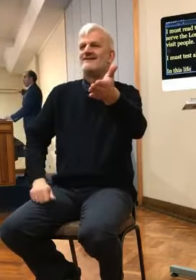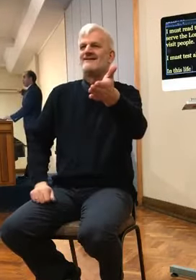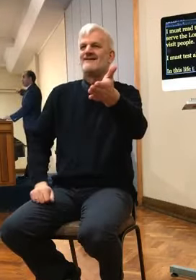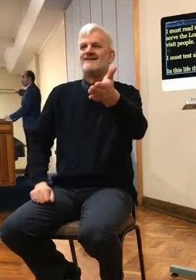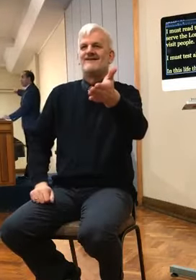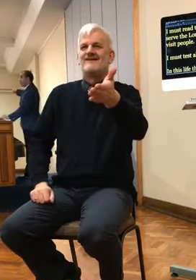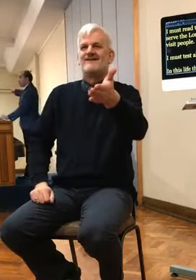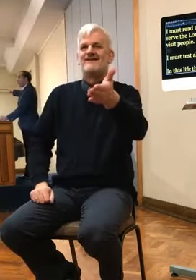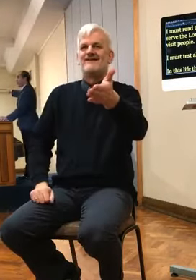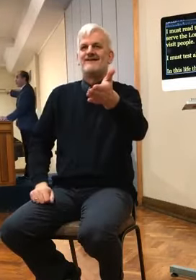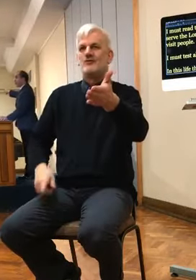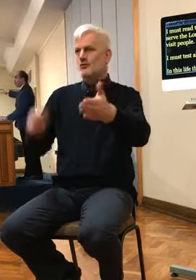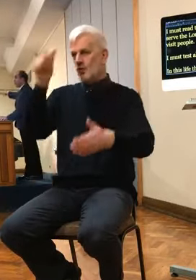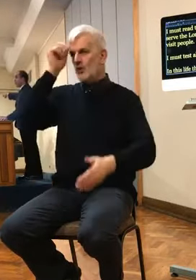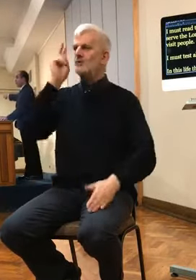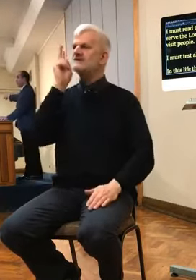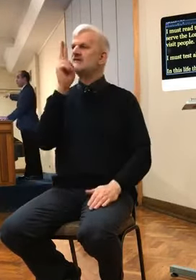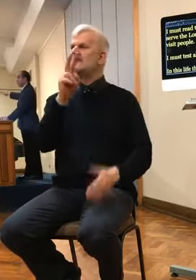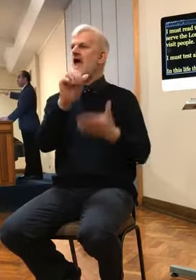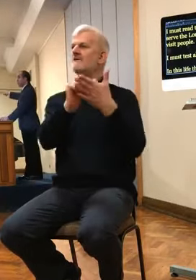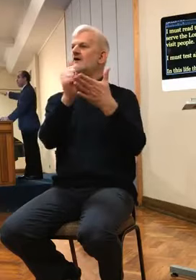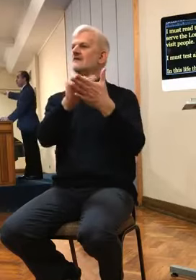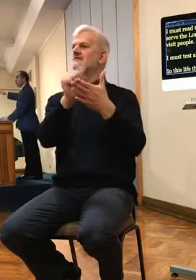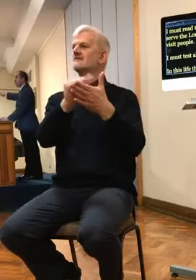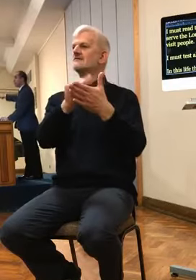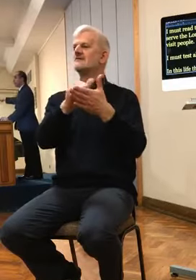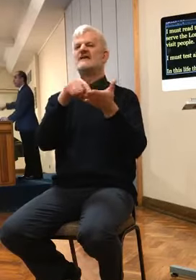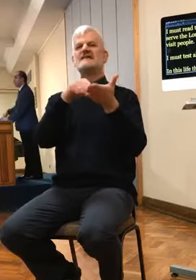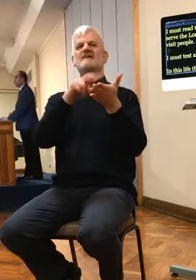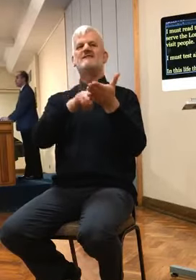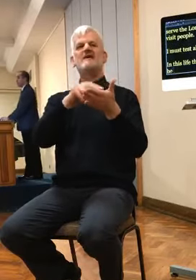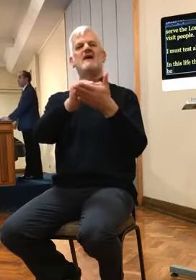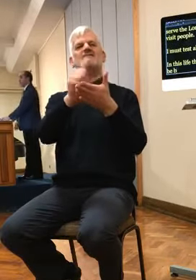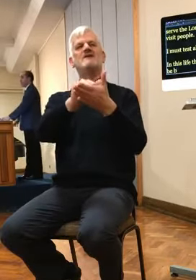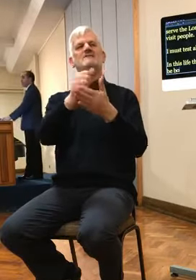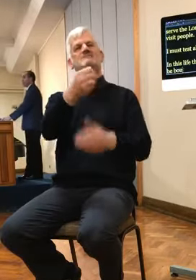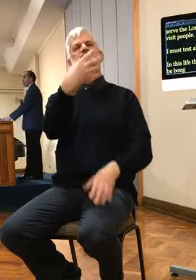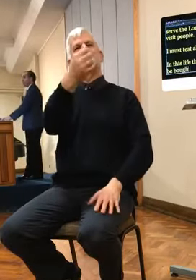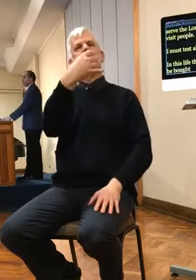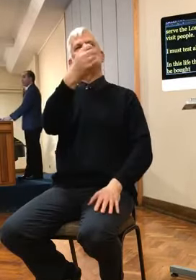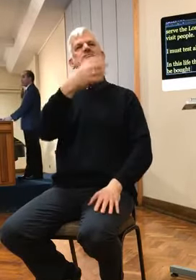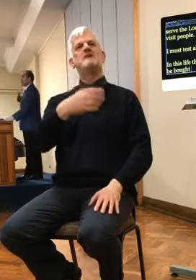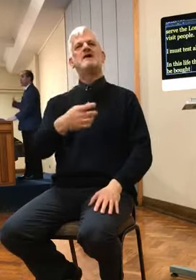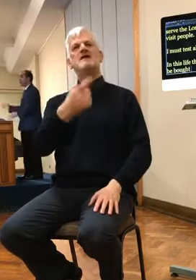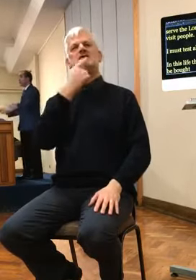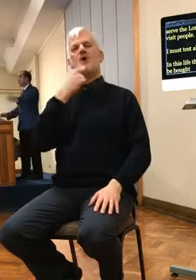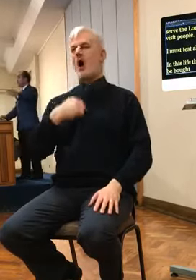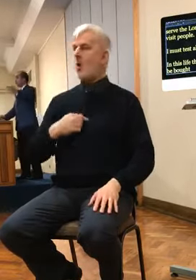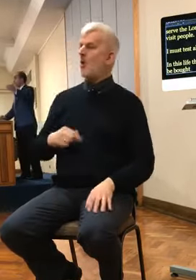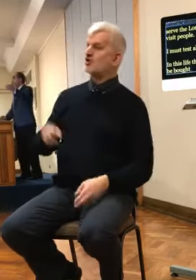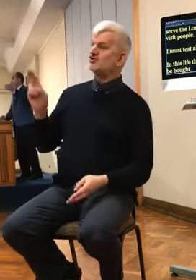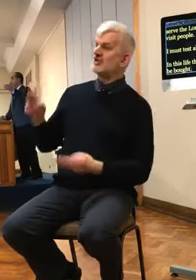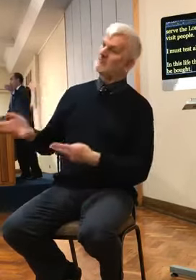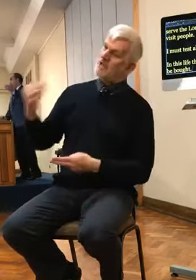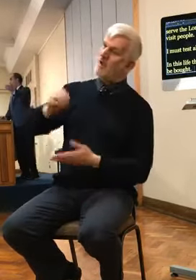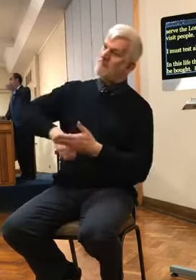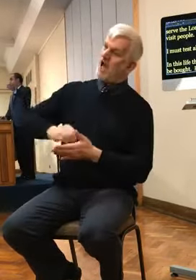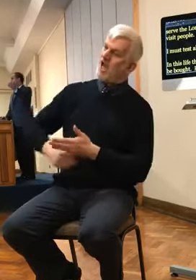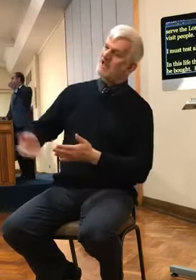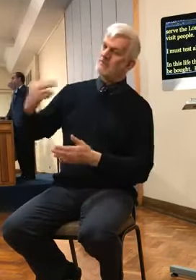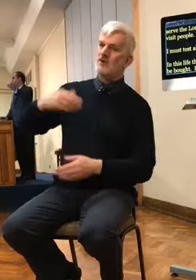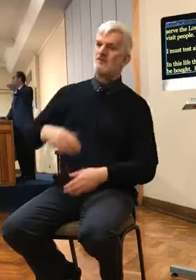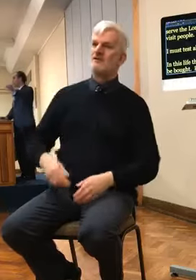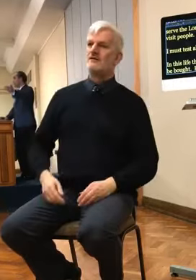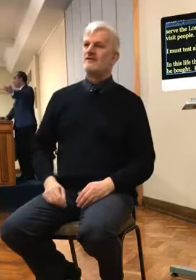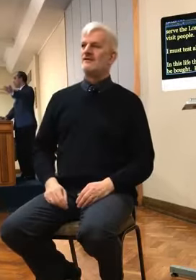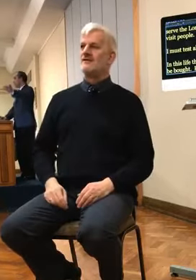The commercials, they know that well. That's why they give us many bargains. And you will see people queuing. I don't know,